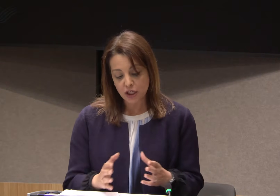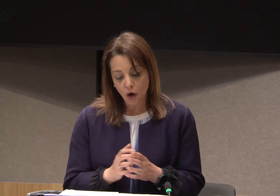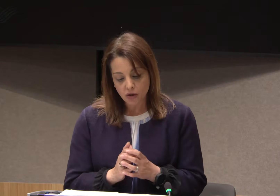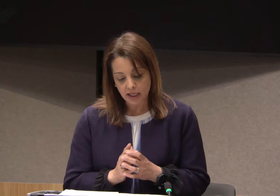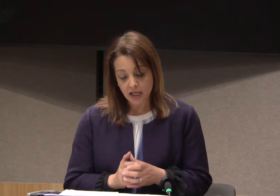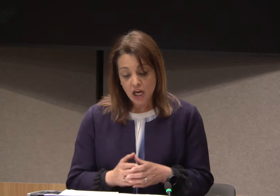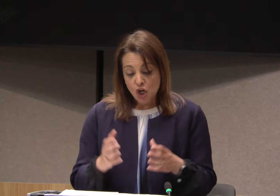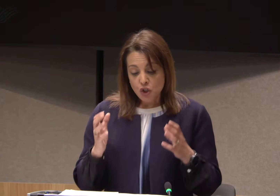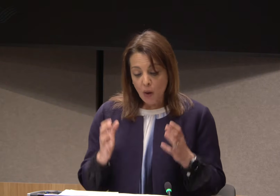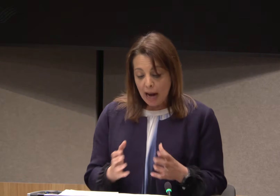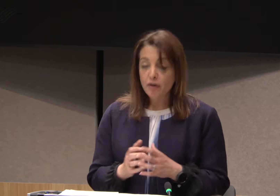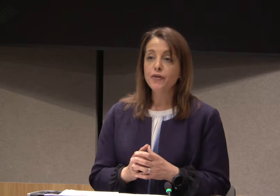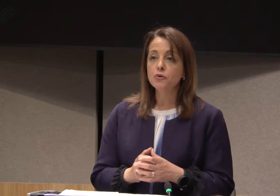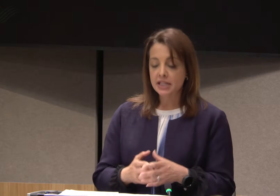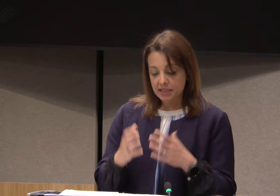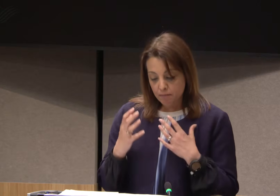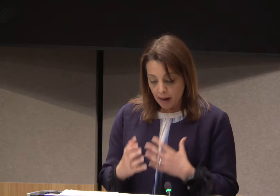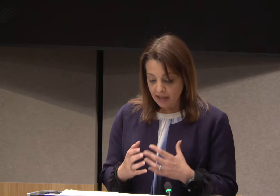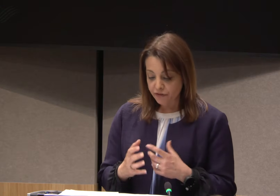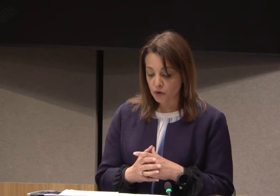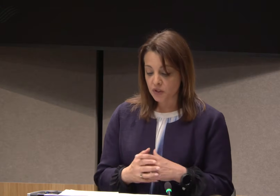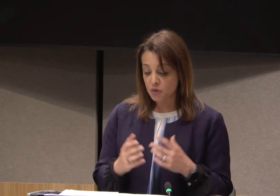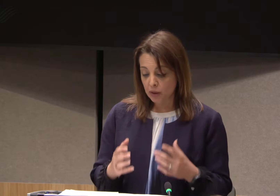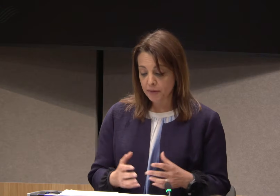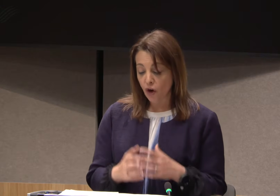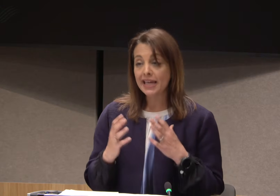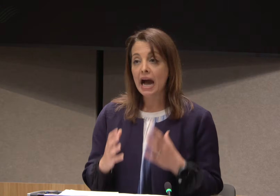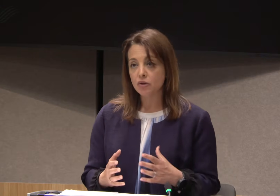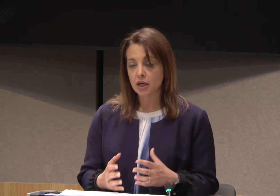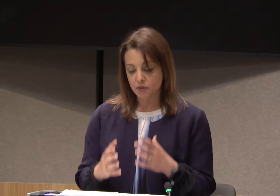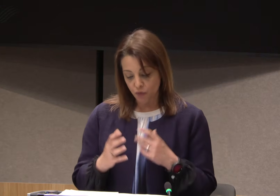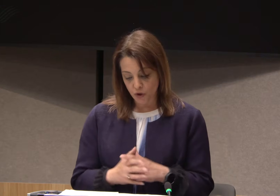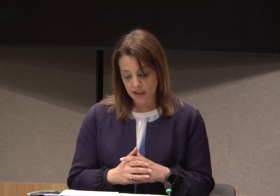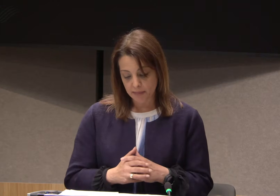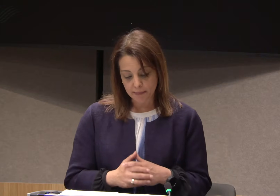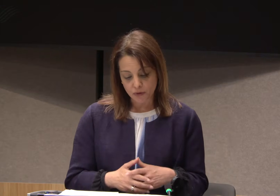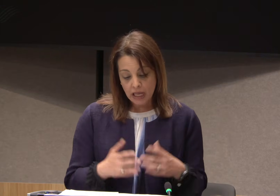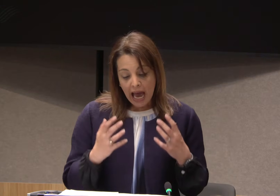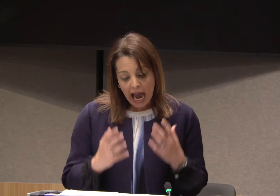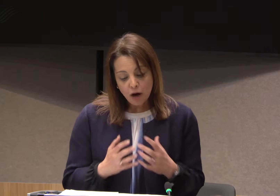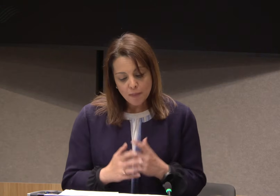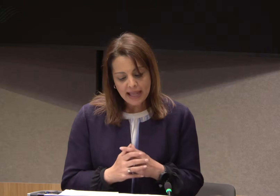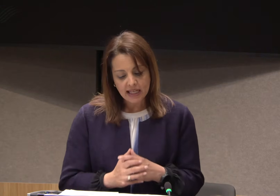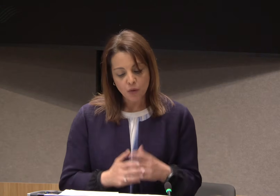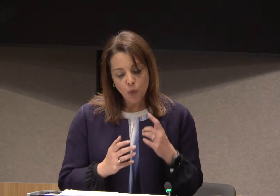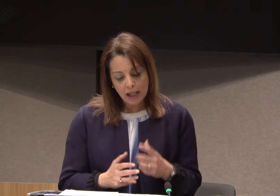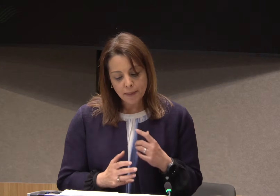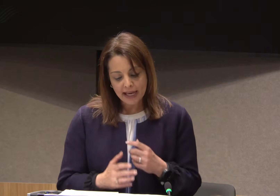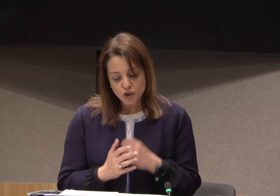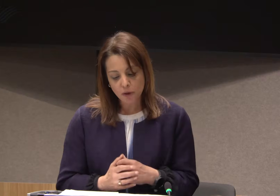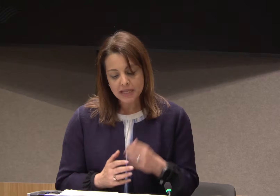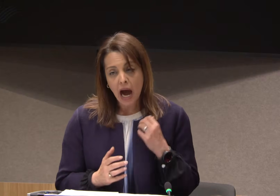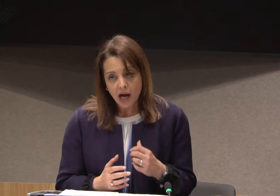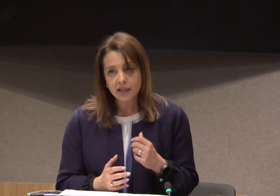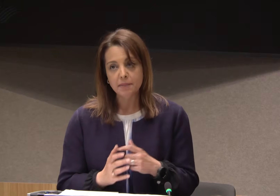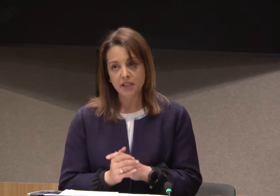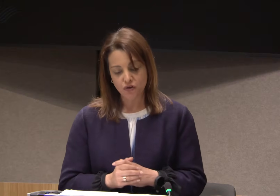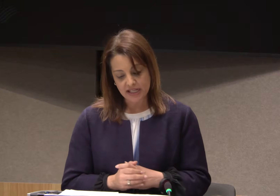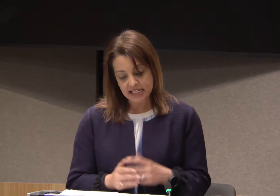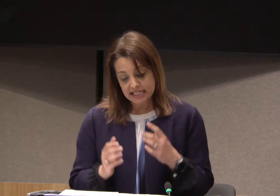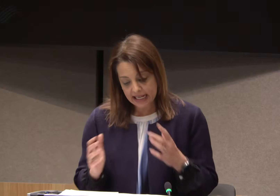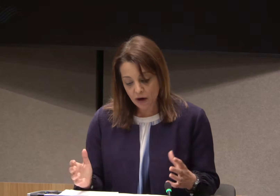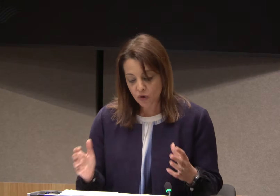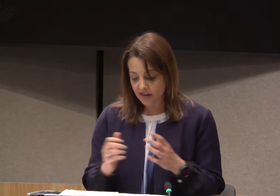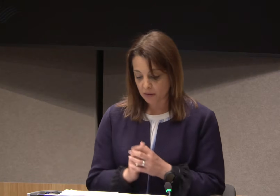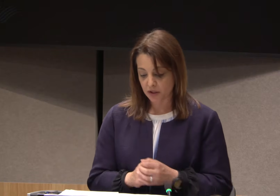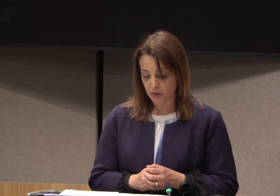wait any longer. So our focus, my focus, will be on the outcomes for working people. How many well-paid jobs are going to be